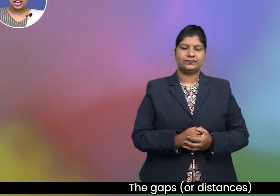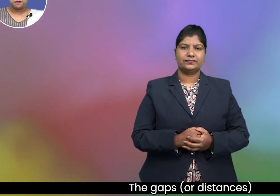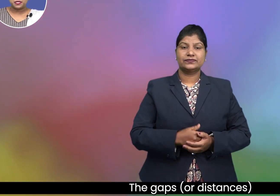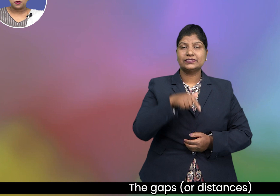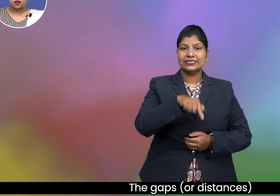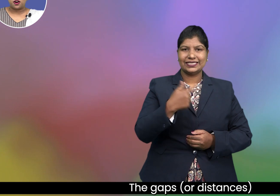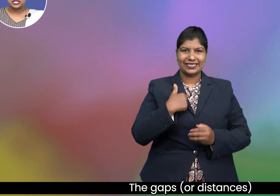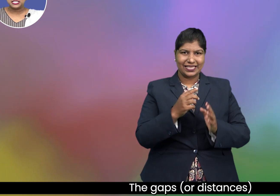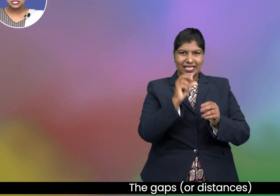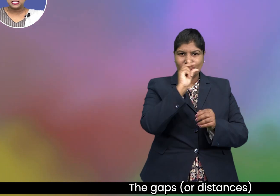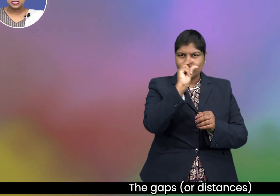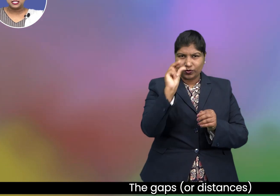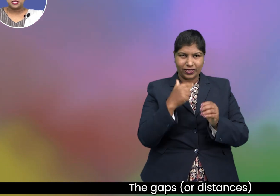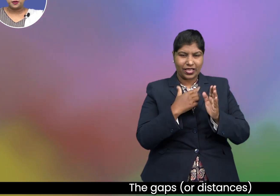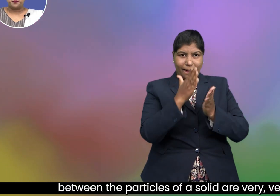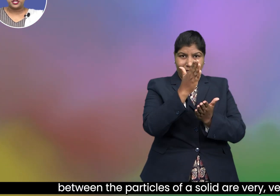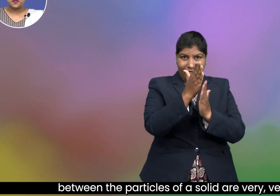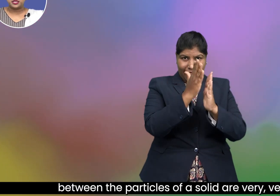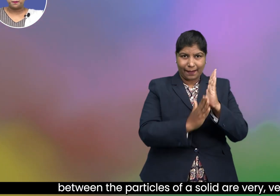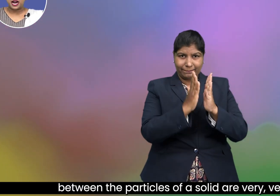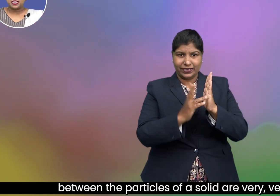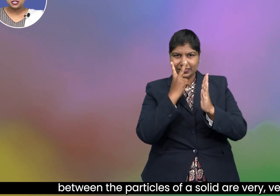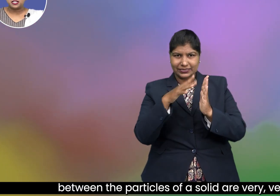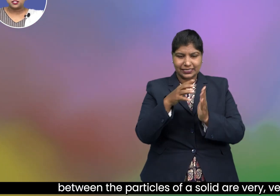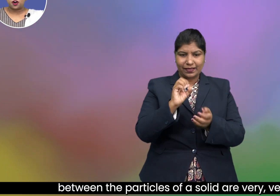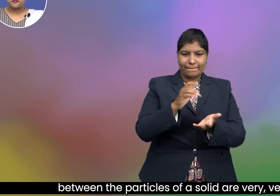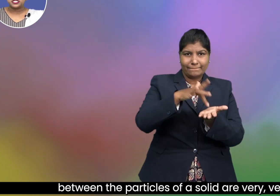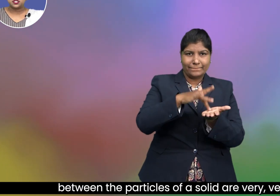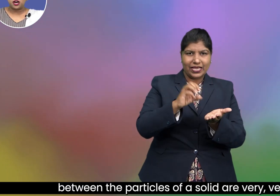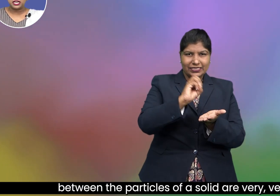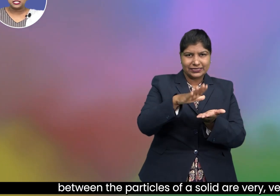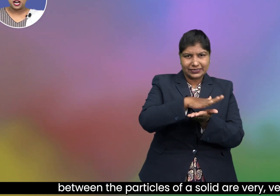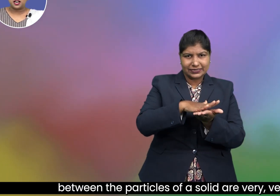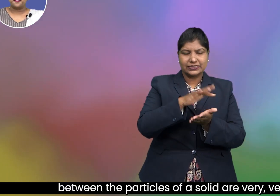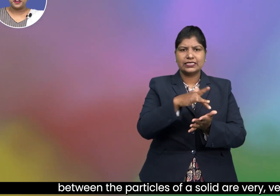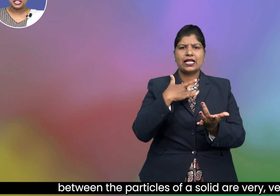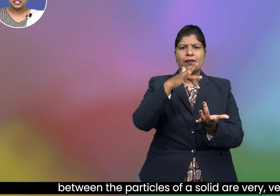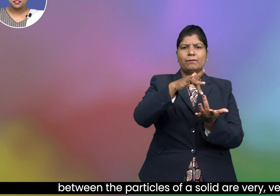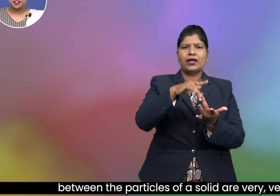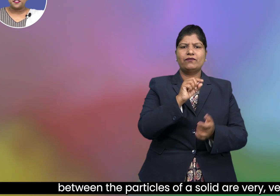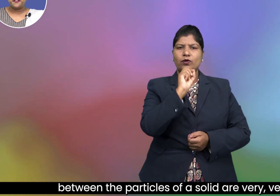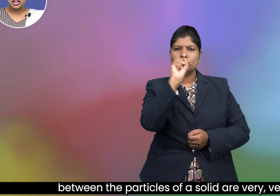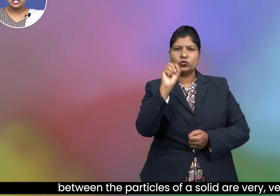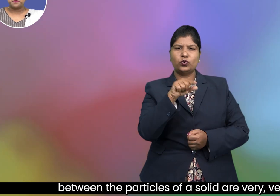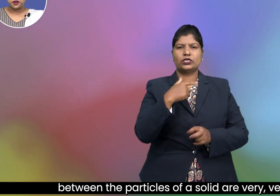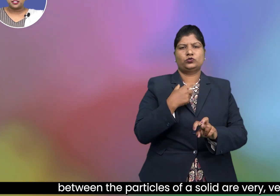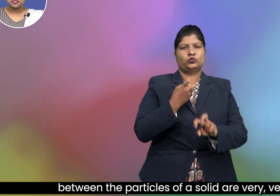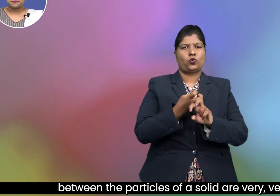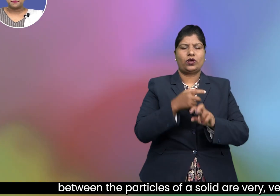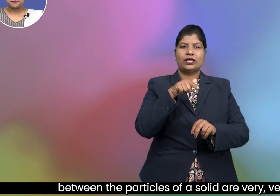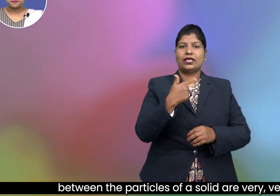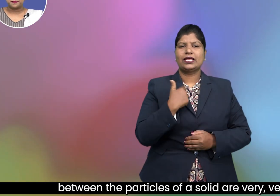The gaps or distances between the particles of a solid are very, very